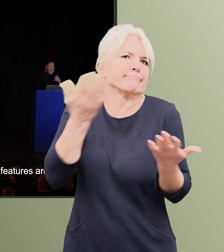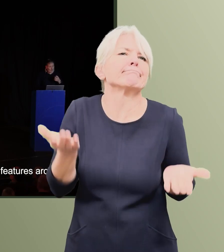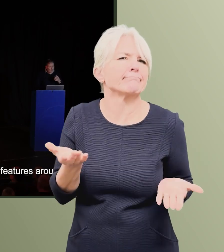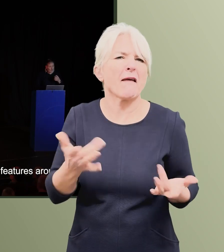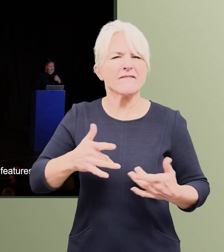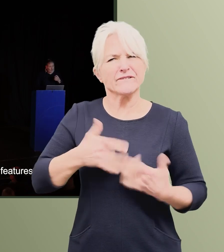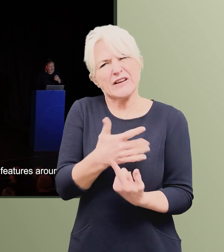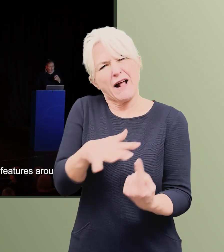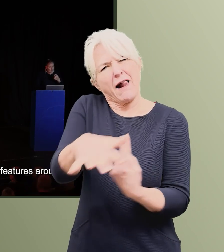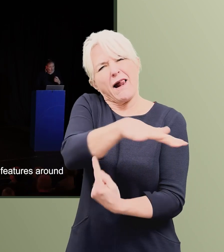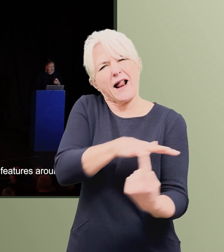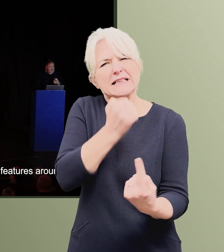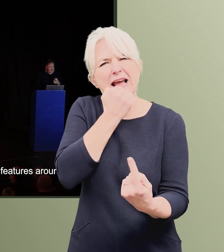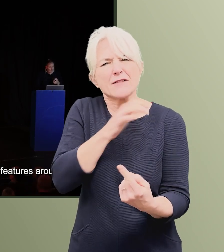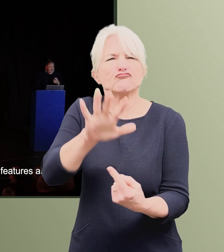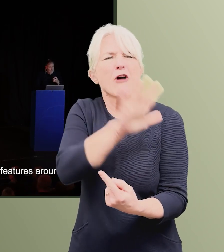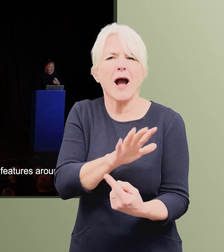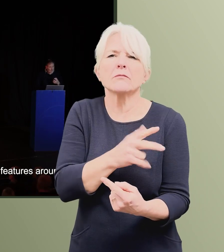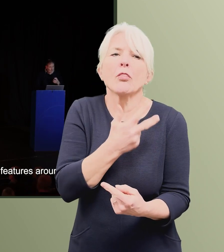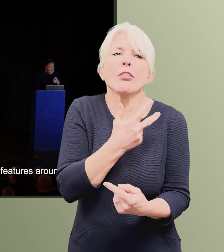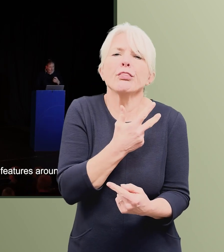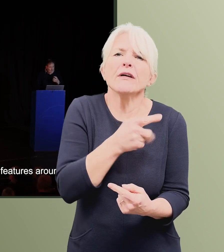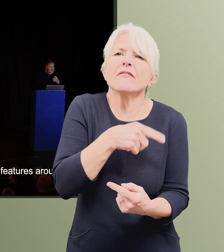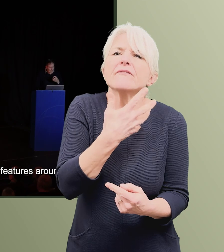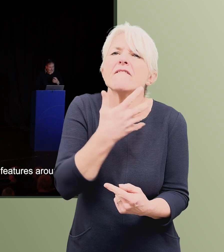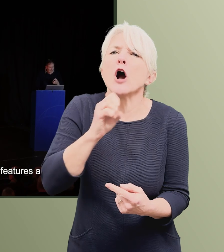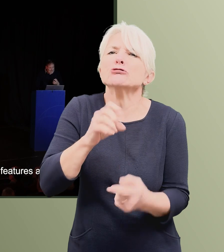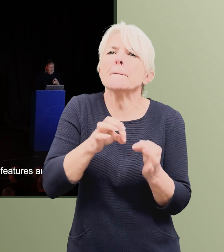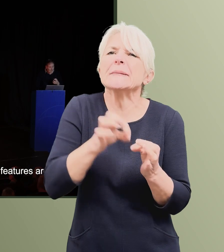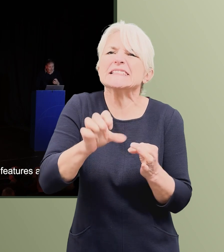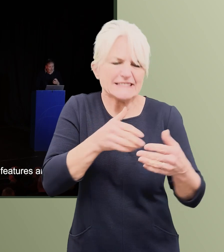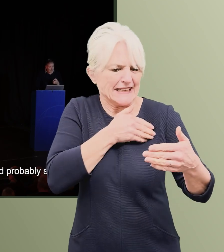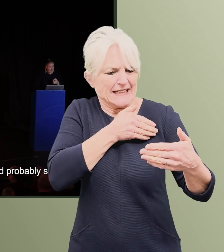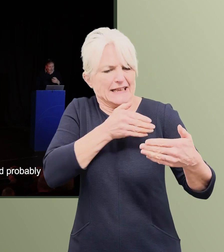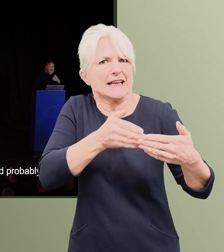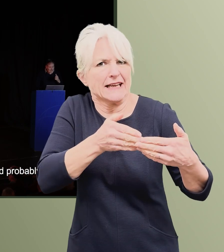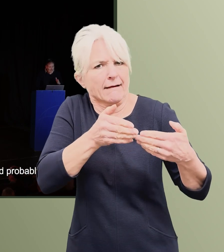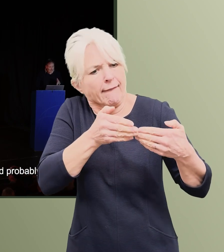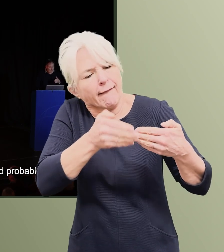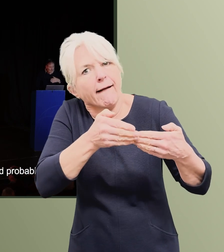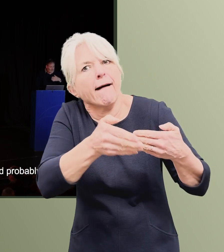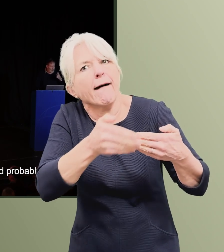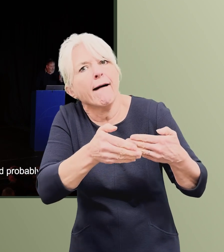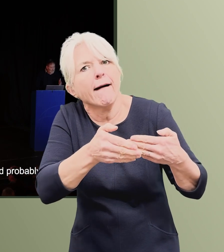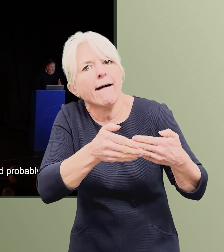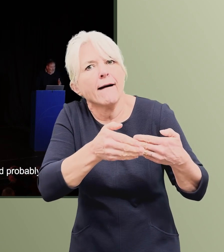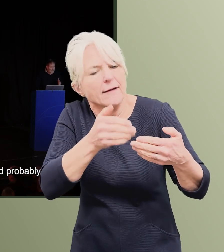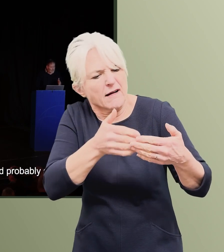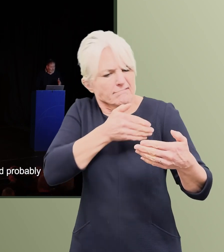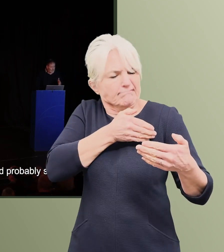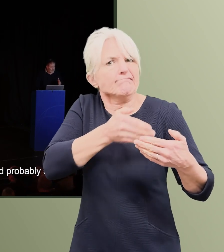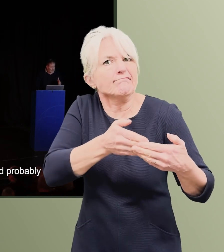for one of the features around the actual extant monument, I suspect that the site is around